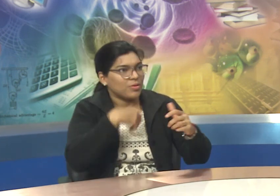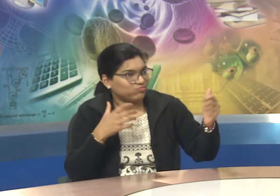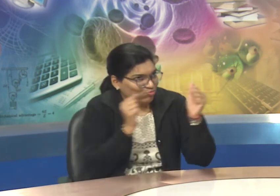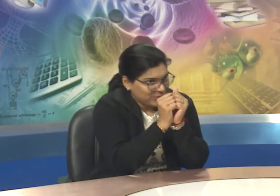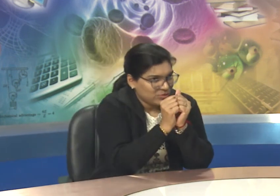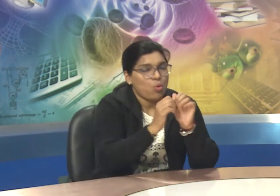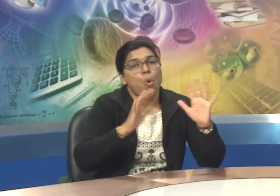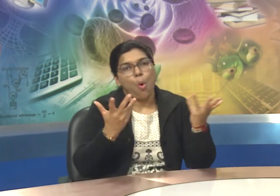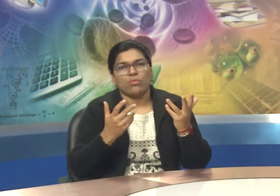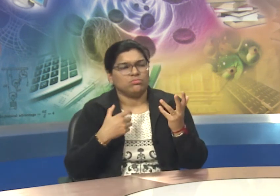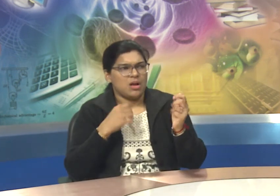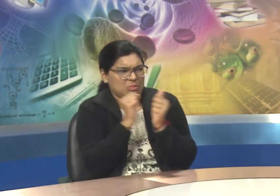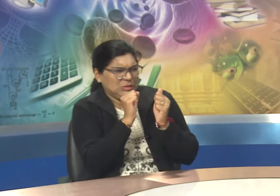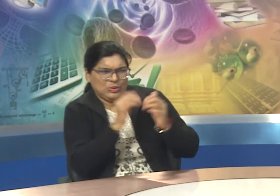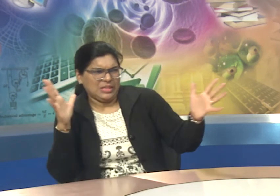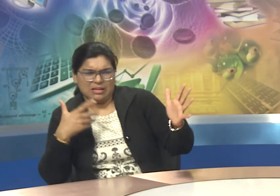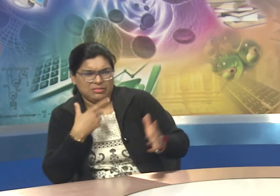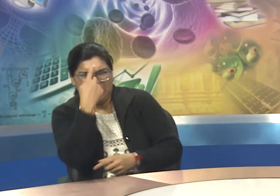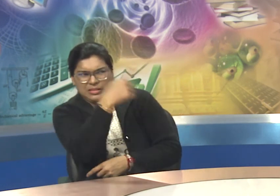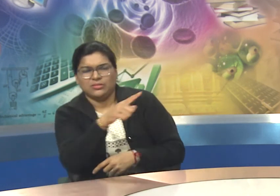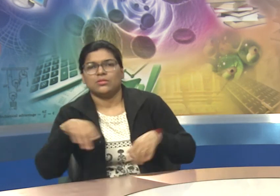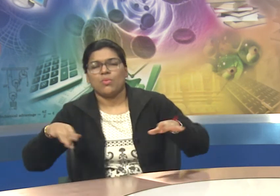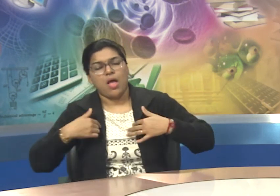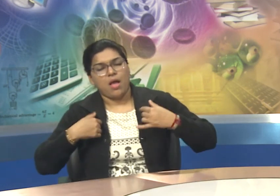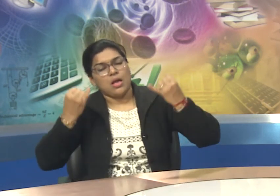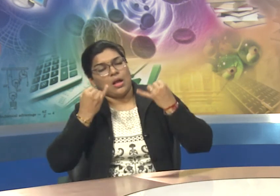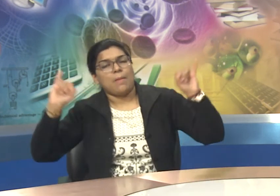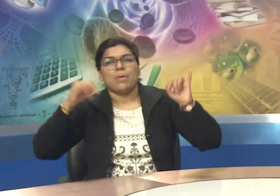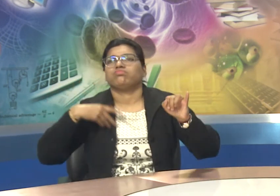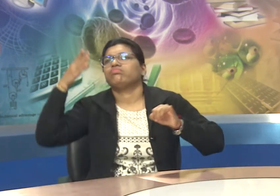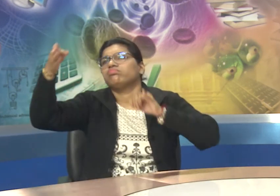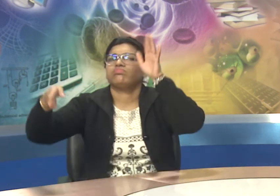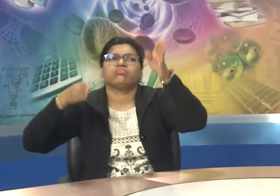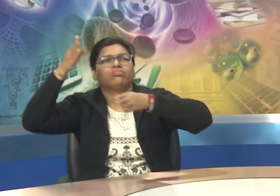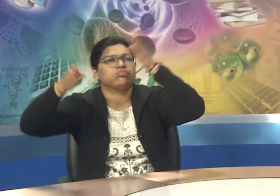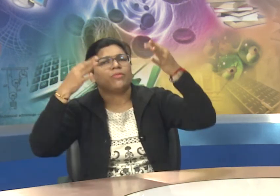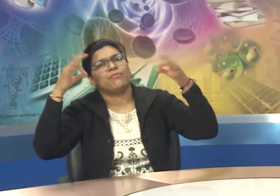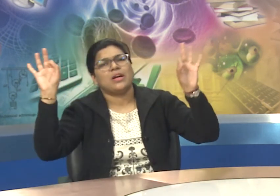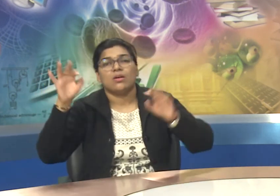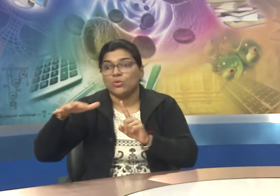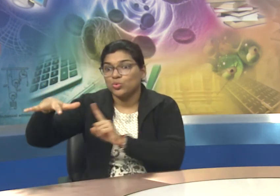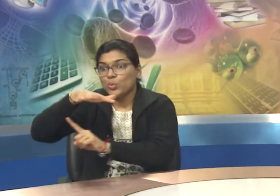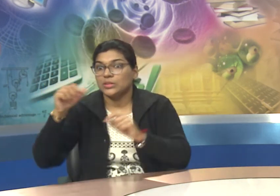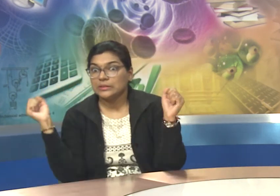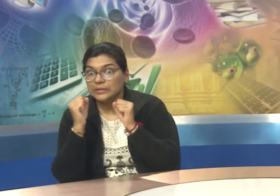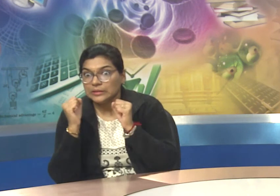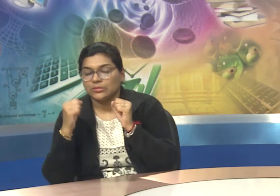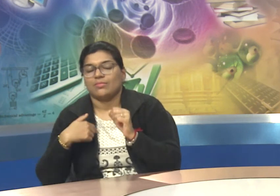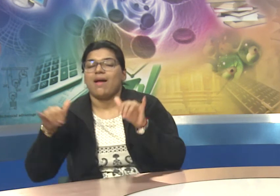extinct as soon as human beings come